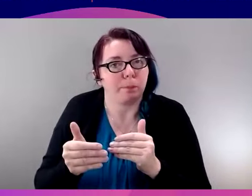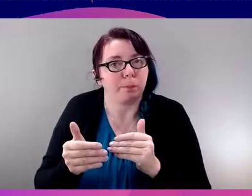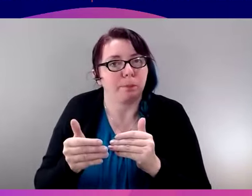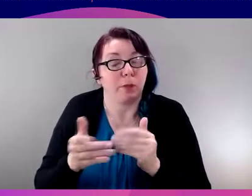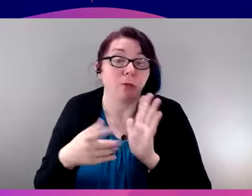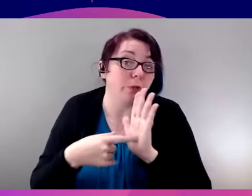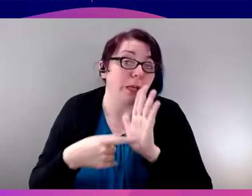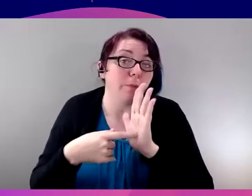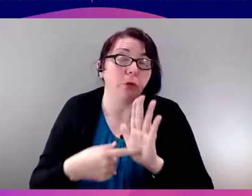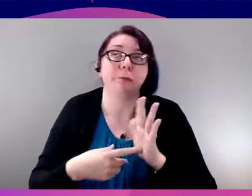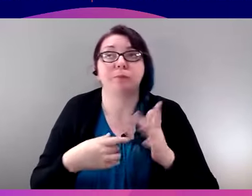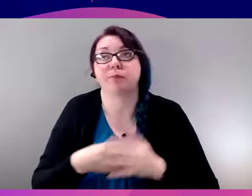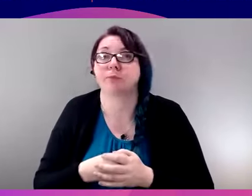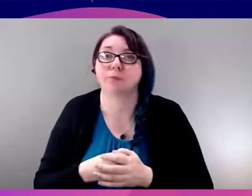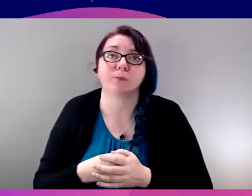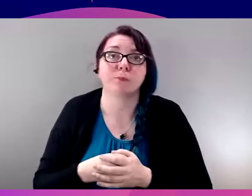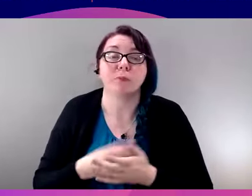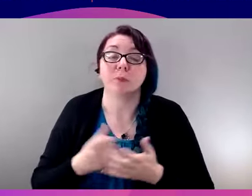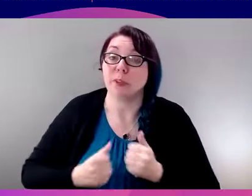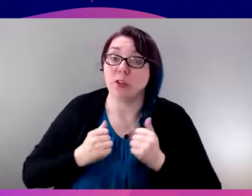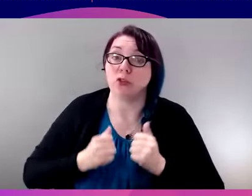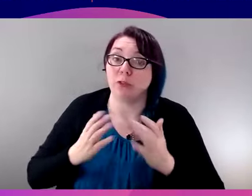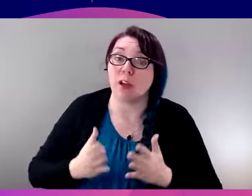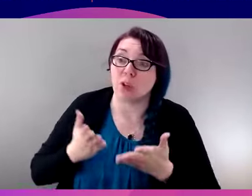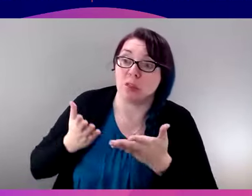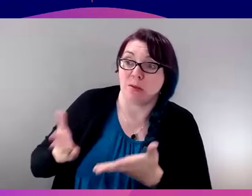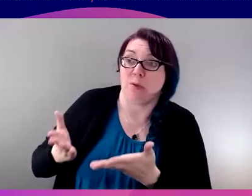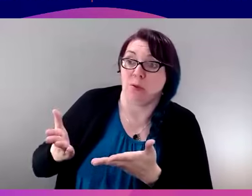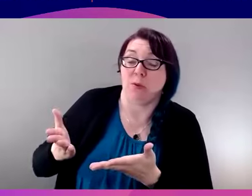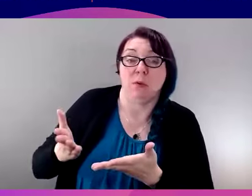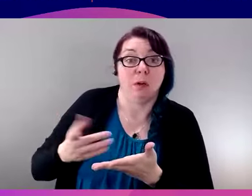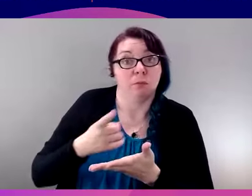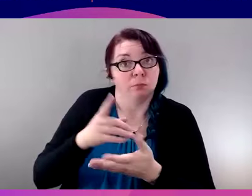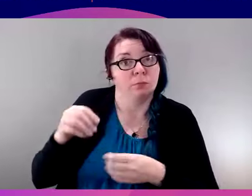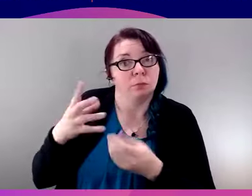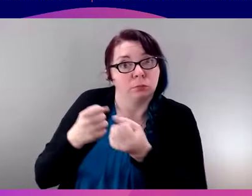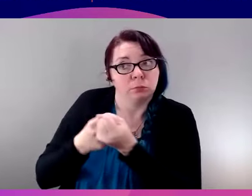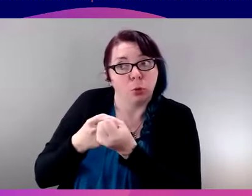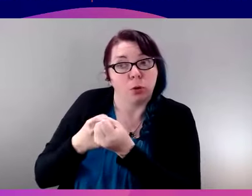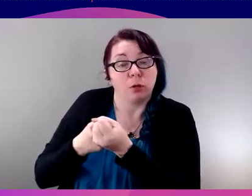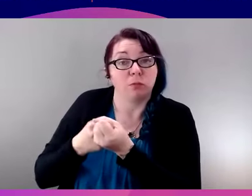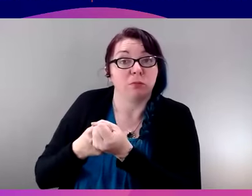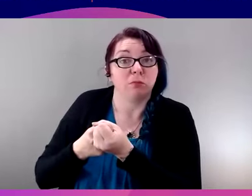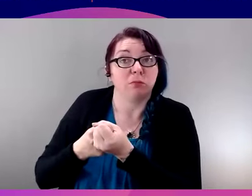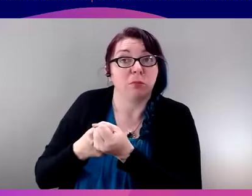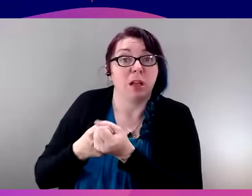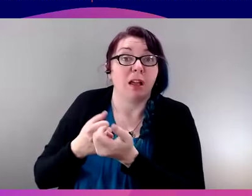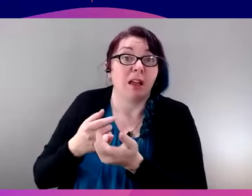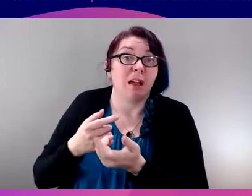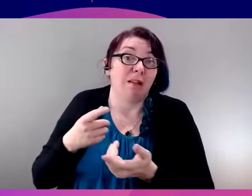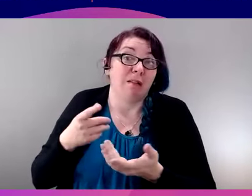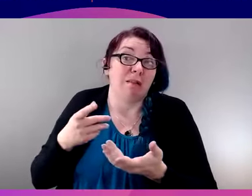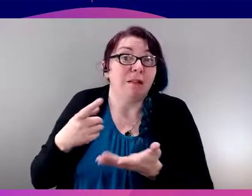might implement support for survivors within your organization, which, like Sue said, that might mean just discussing that in